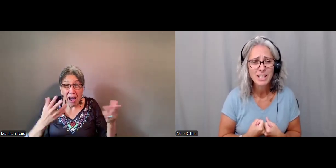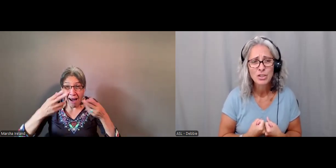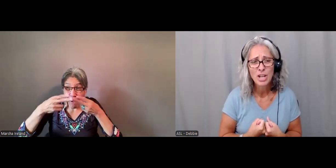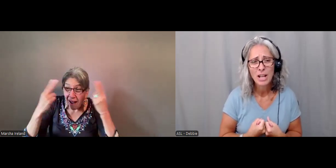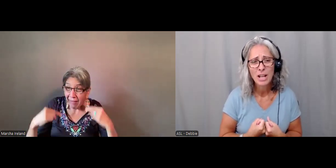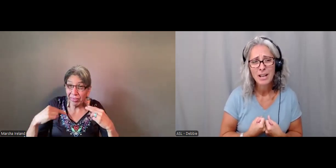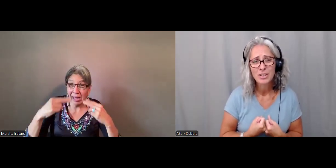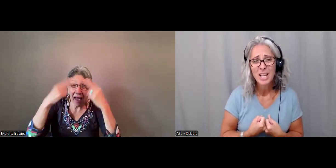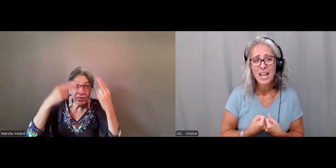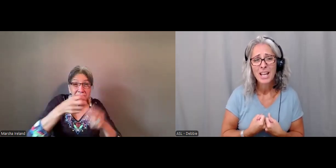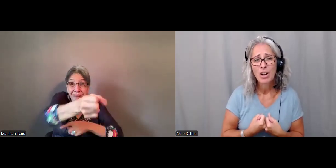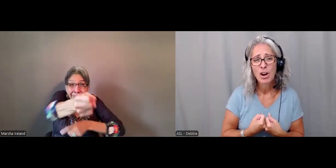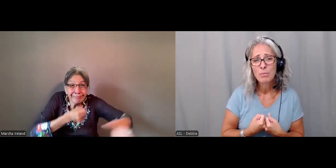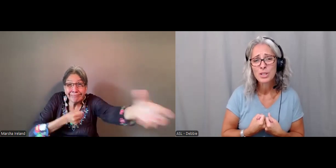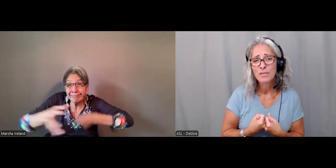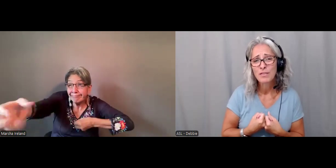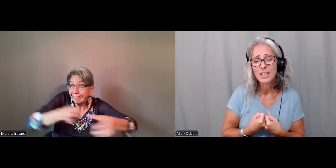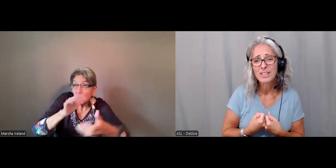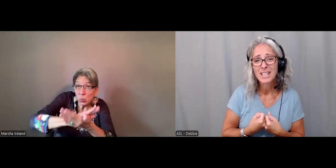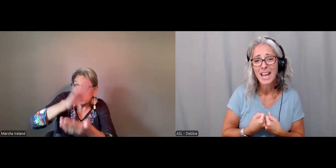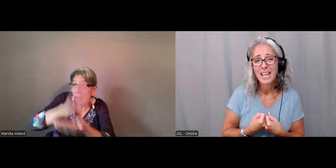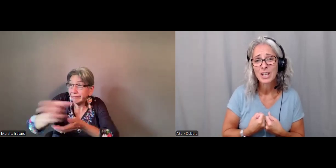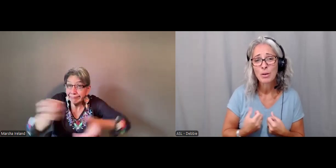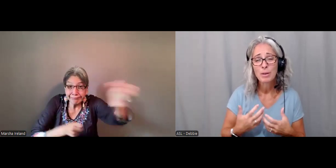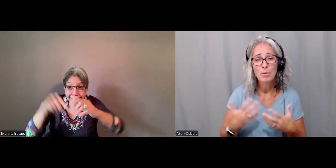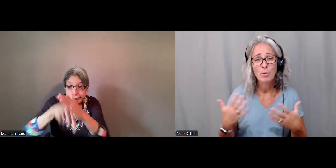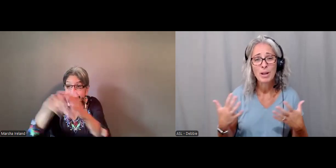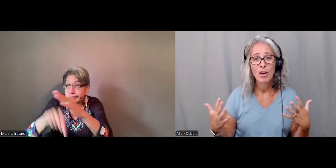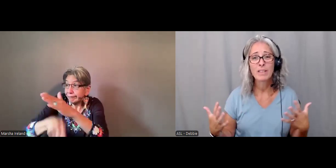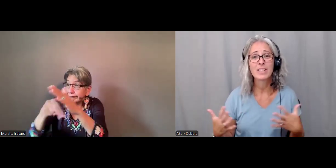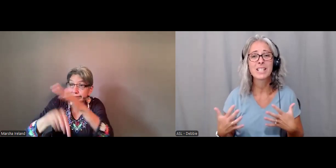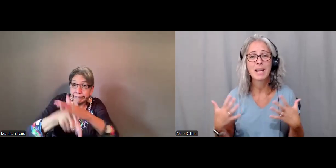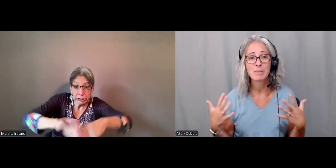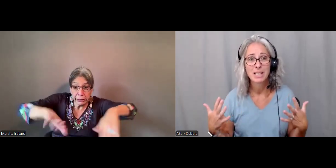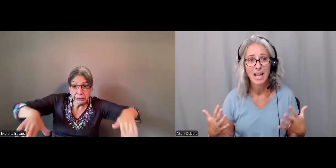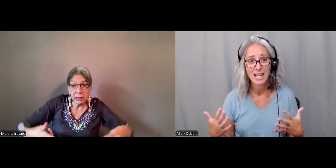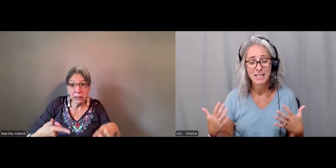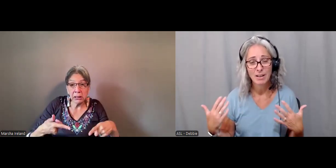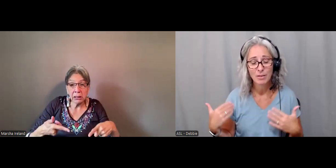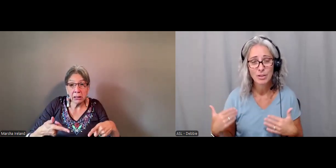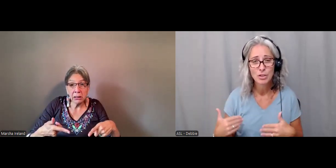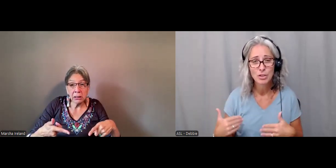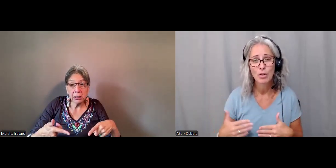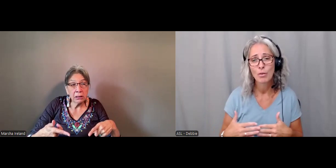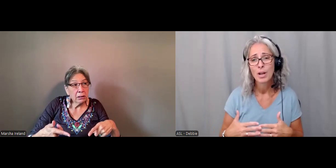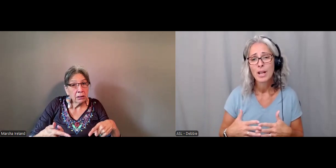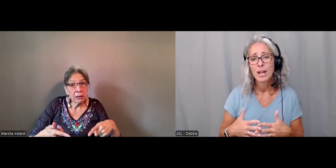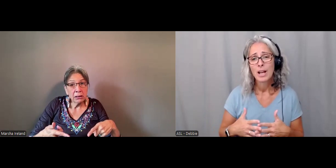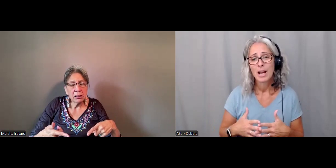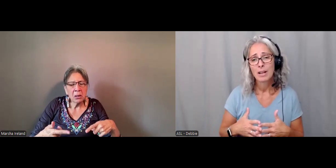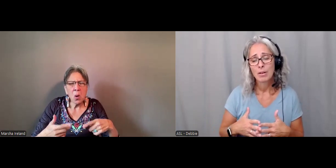Every single child matters. It almost feels like, when all of this came to light a few years